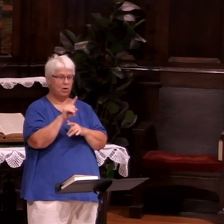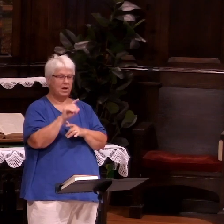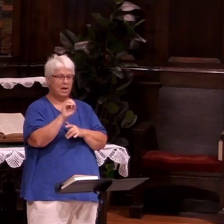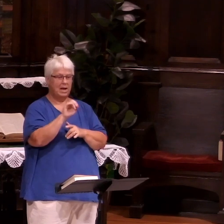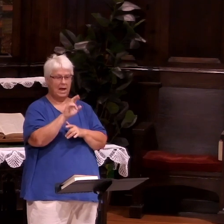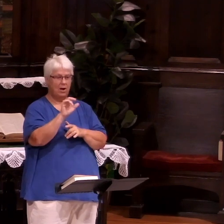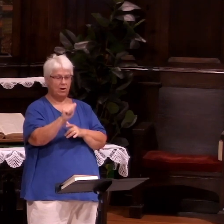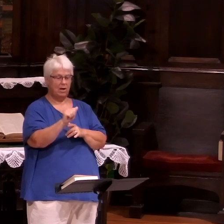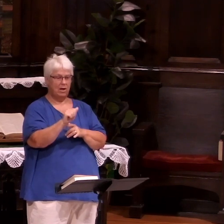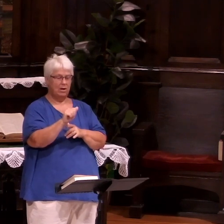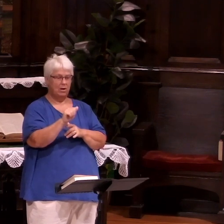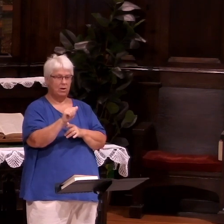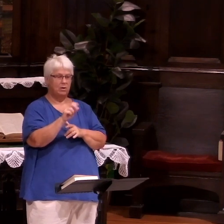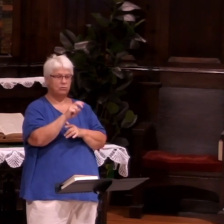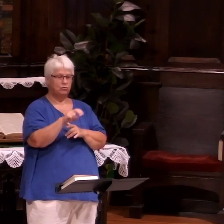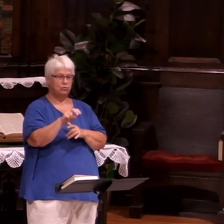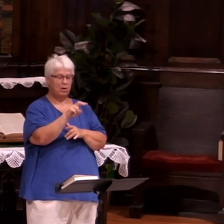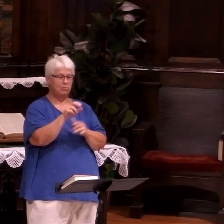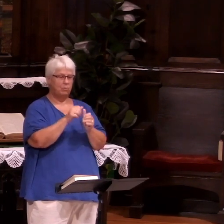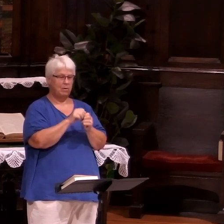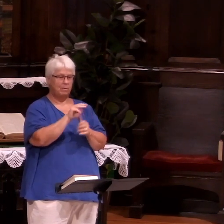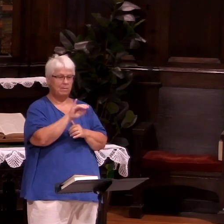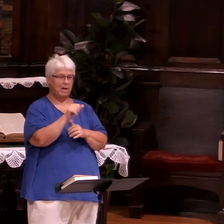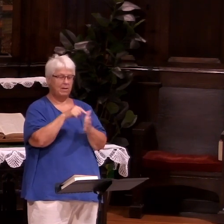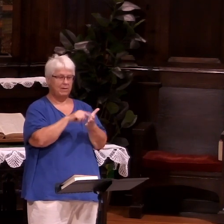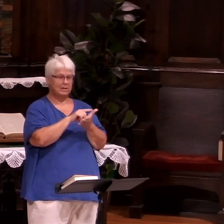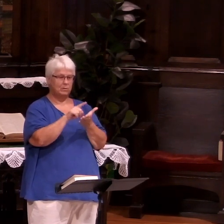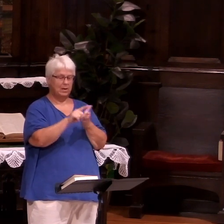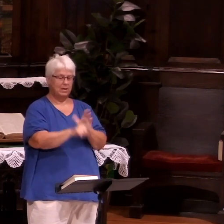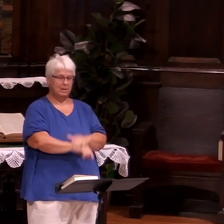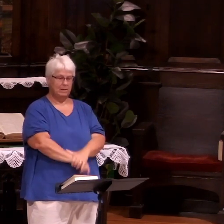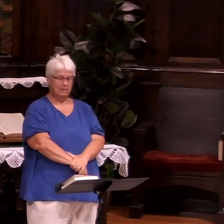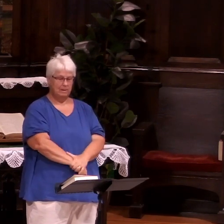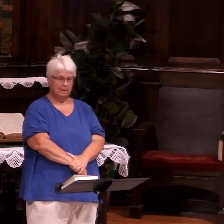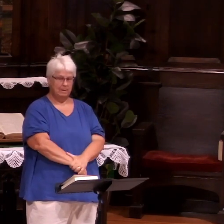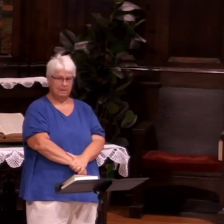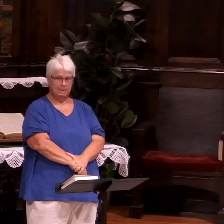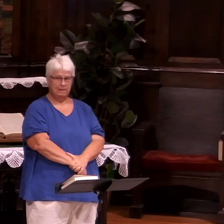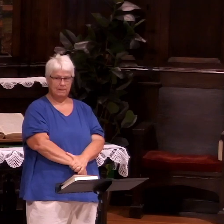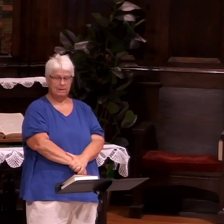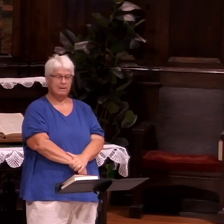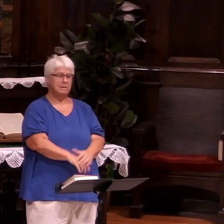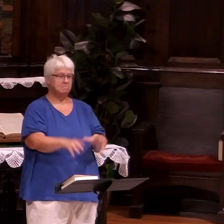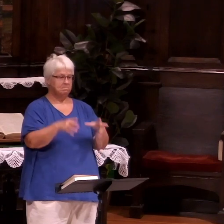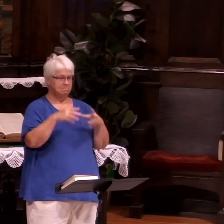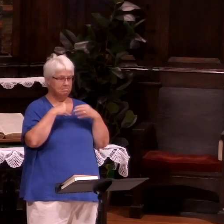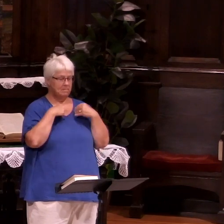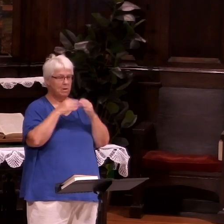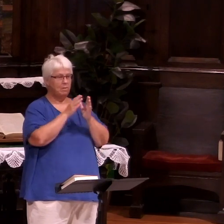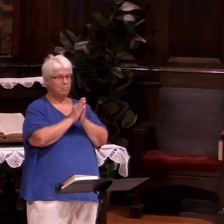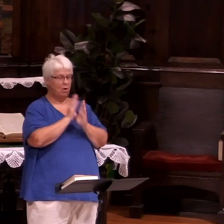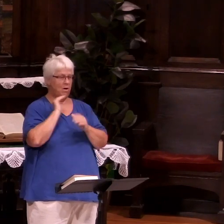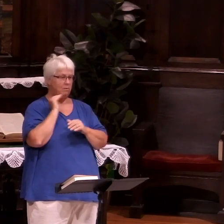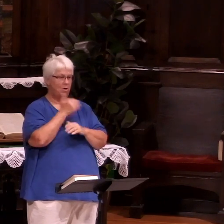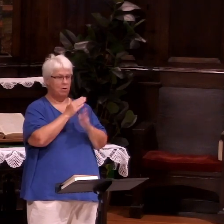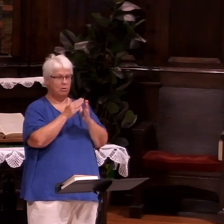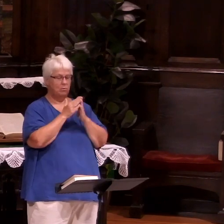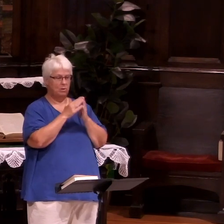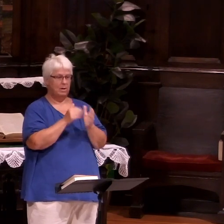Erica as she makes the trip with Maya this week. God, hear all of these prayers of our